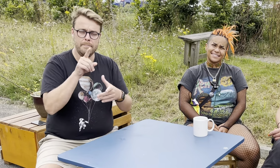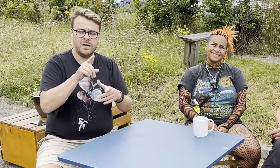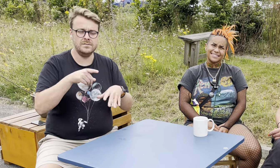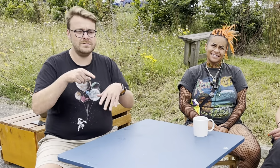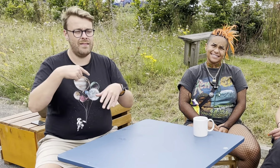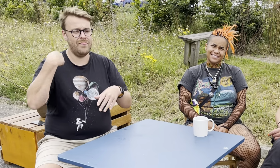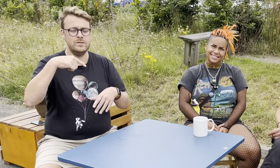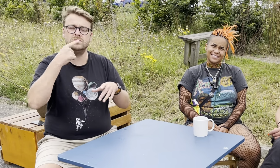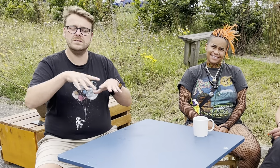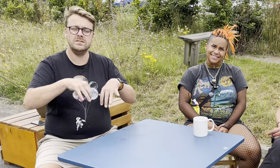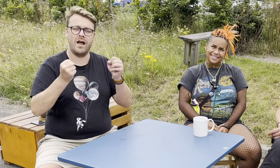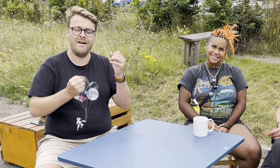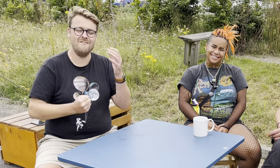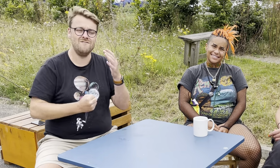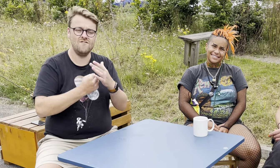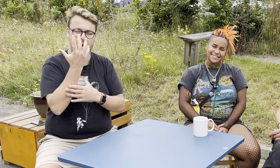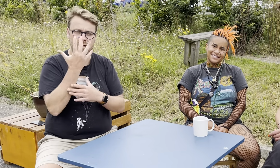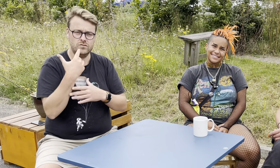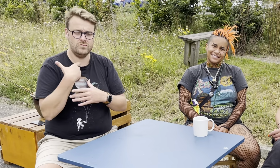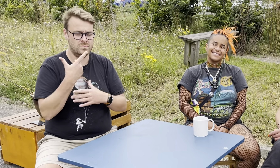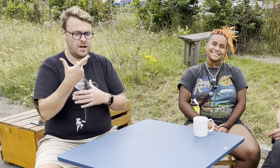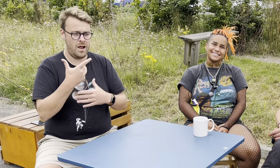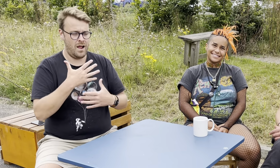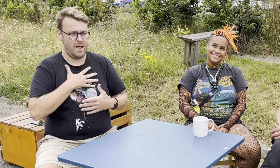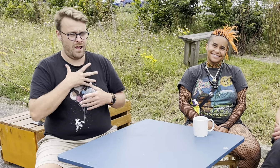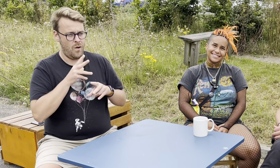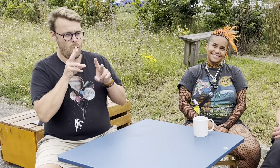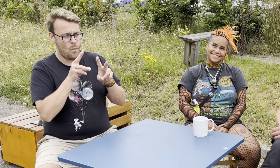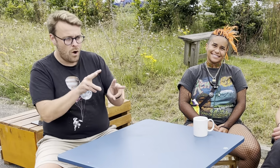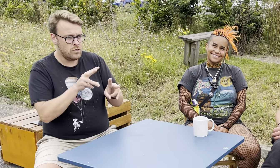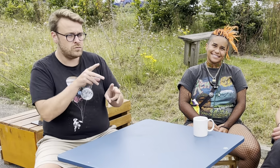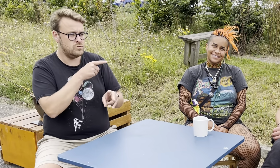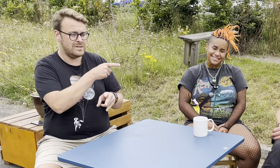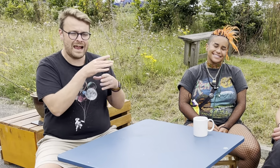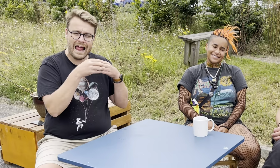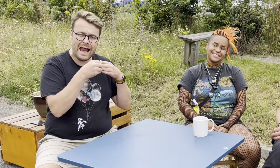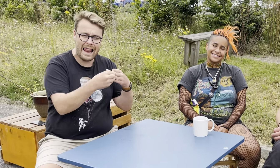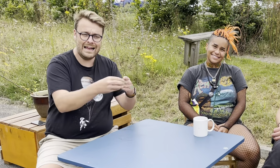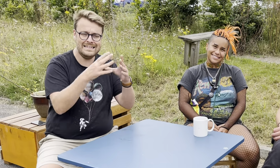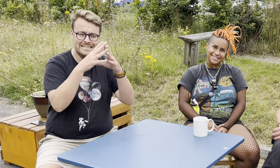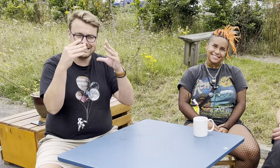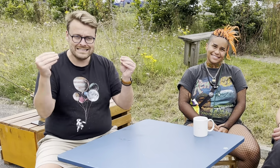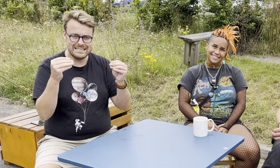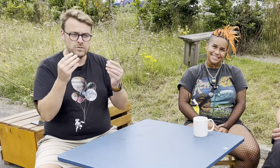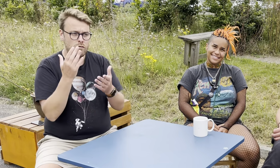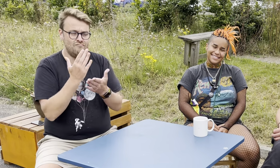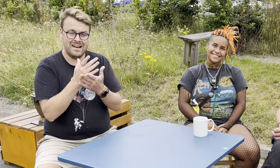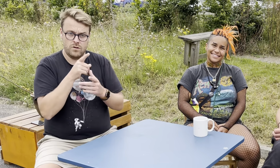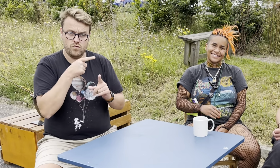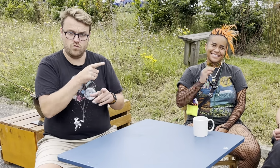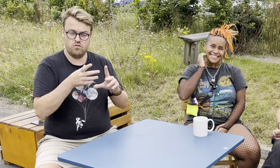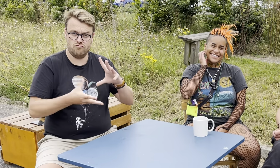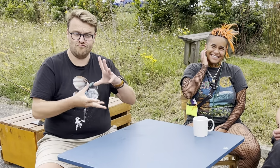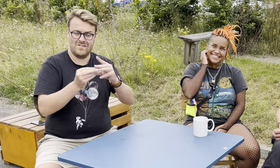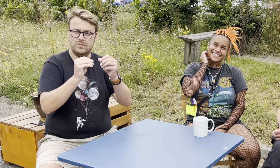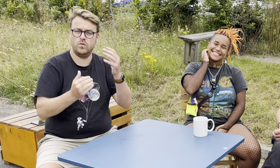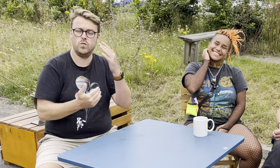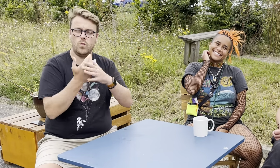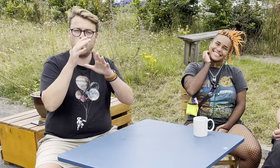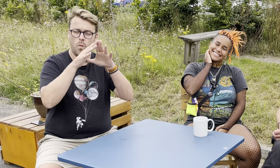glorious watching you and learning with you about how to lead scenes that we hadn't explored yet. So you sort of were creating a whole new world and bringing it in.